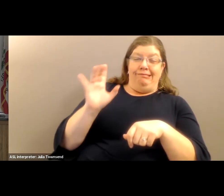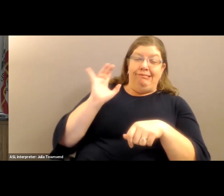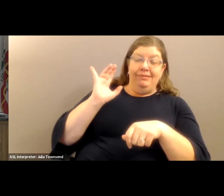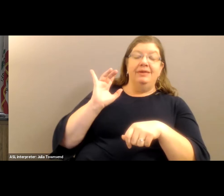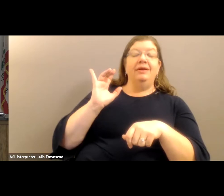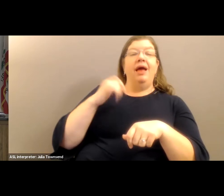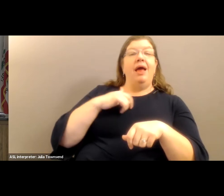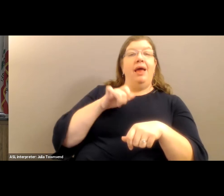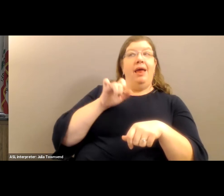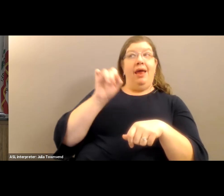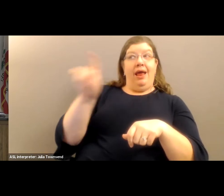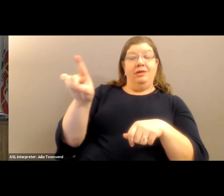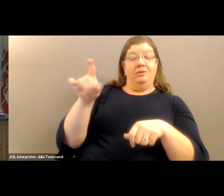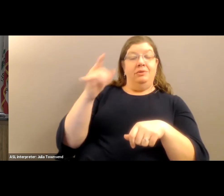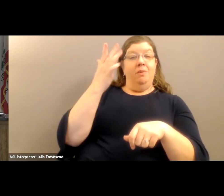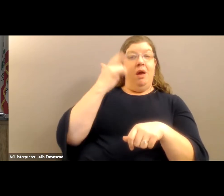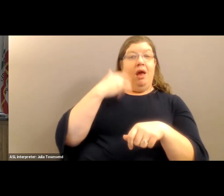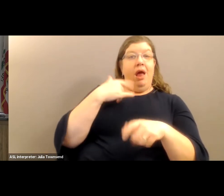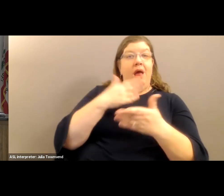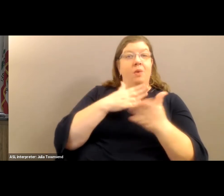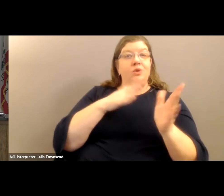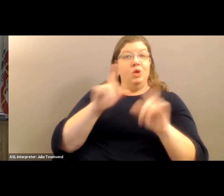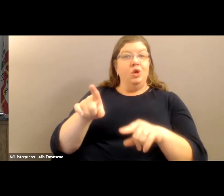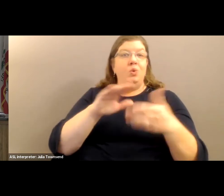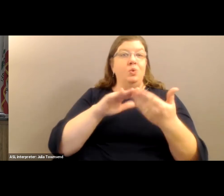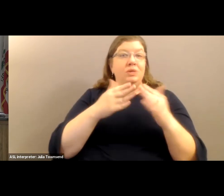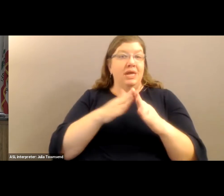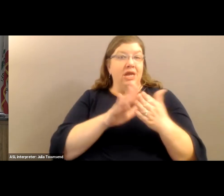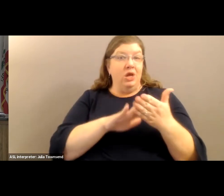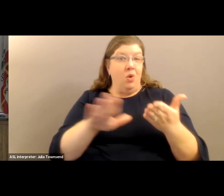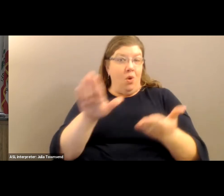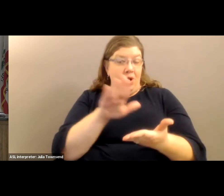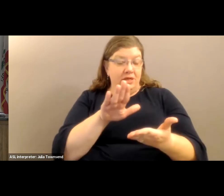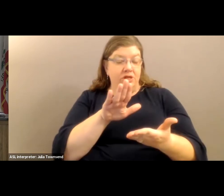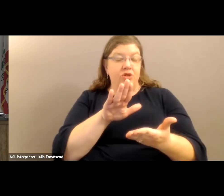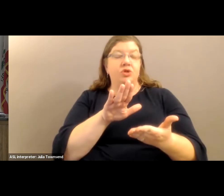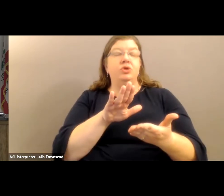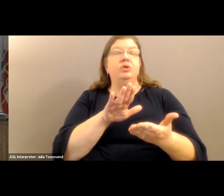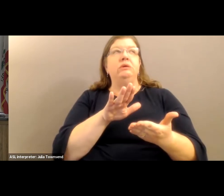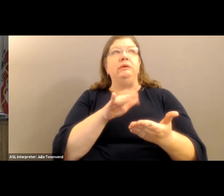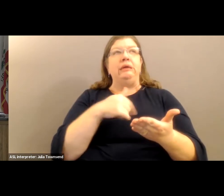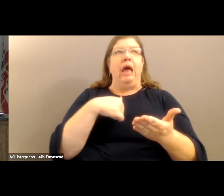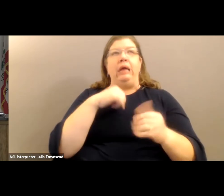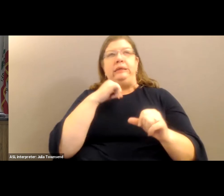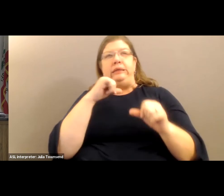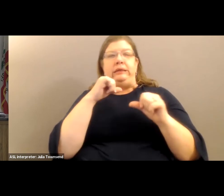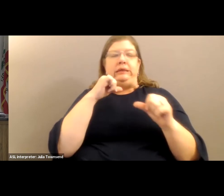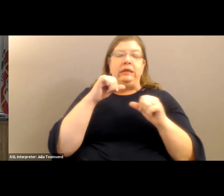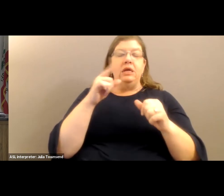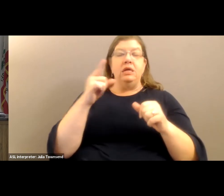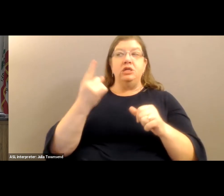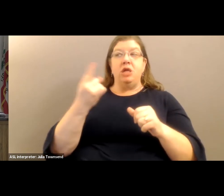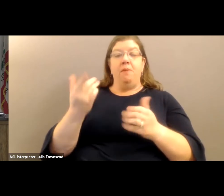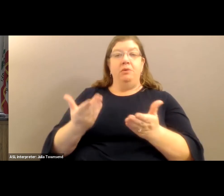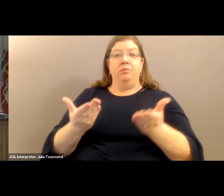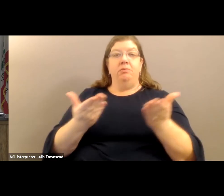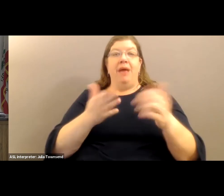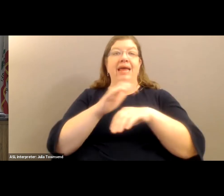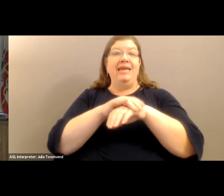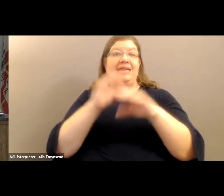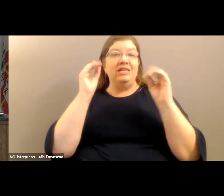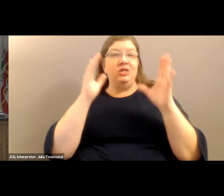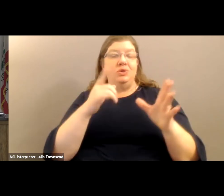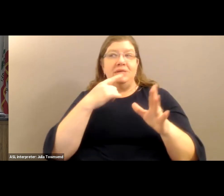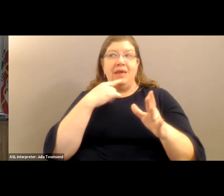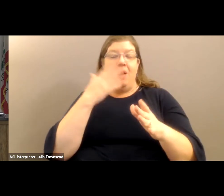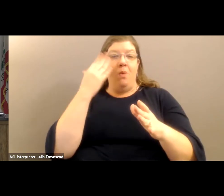I asked him because I was going to go to City College and I wasn't sure, and then someone had proposed, my English teacher said, well,